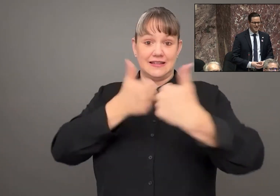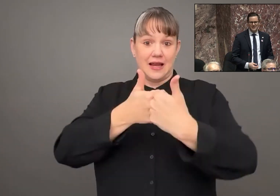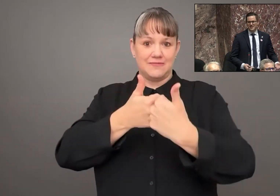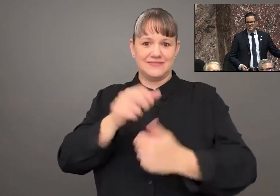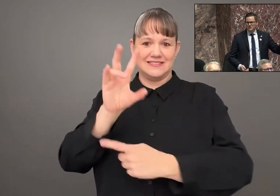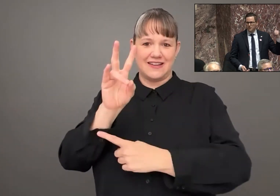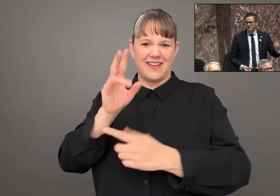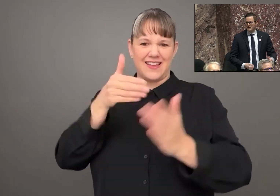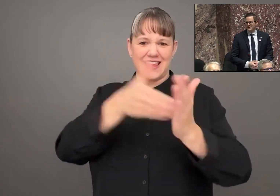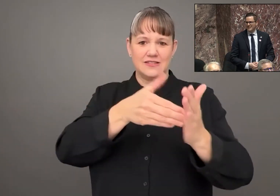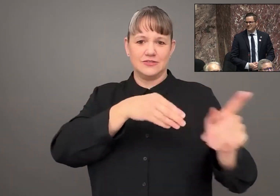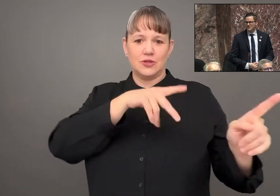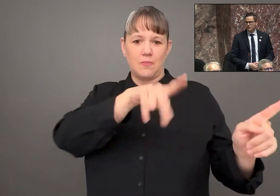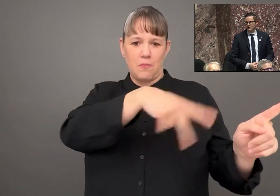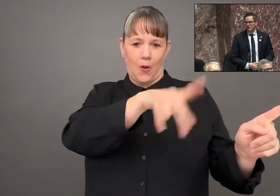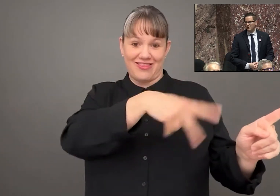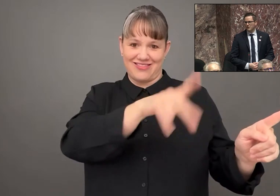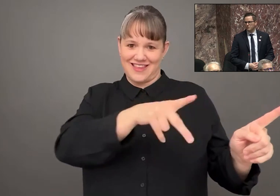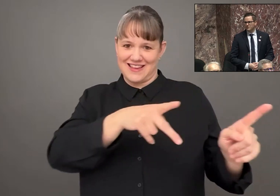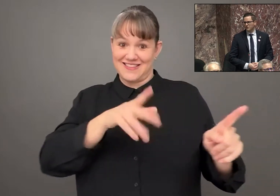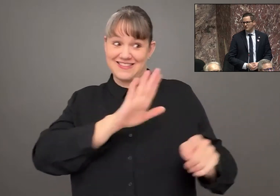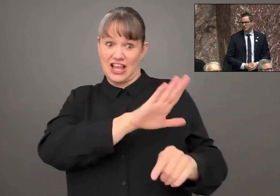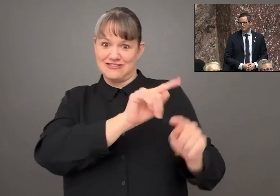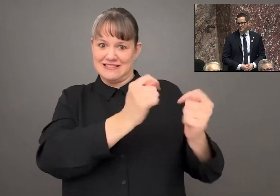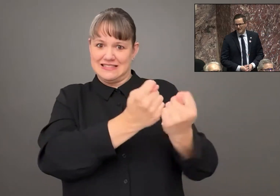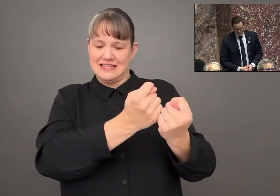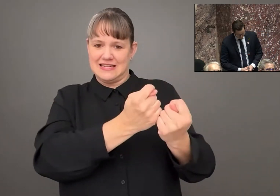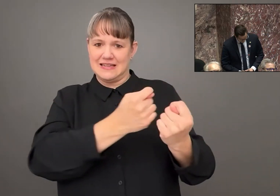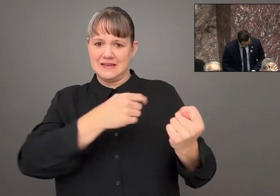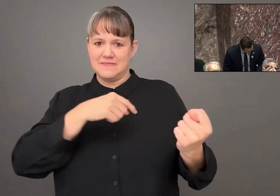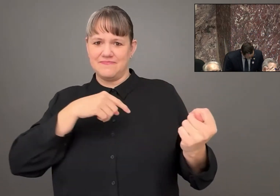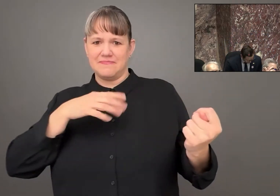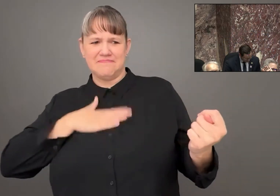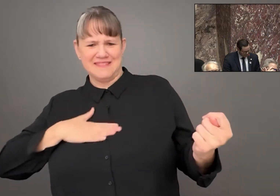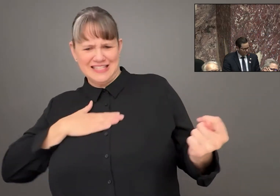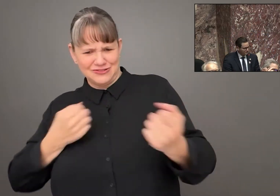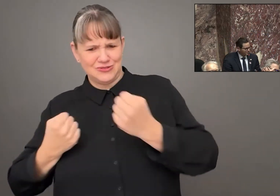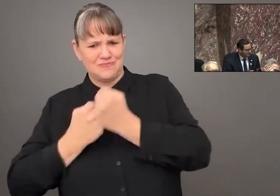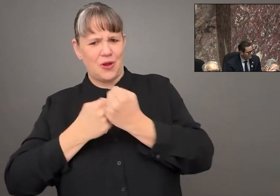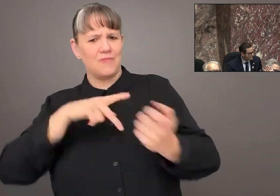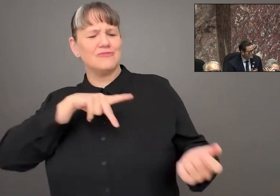please join me in cheering on our Prince George Cougars tonight.